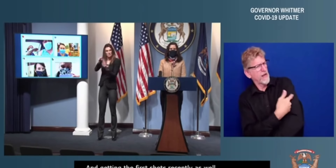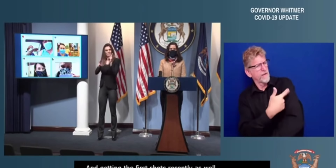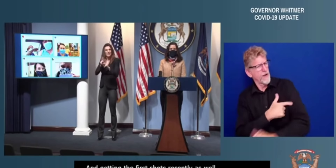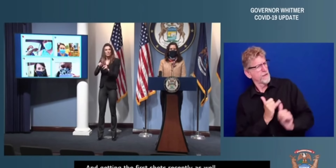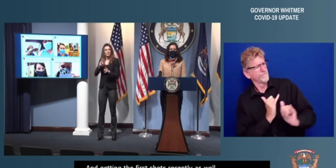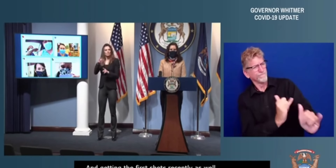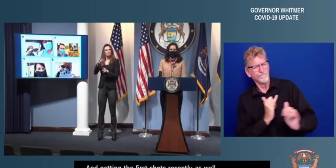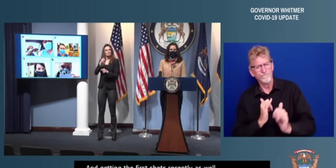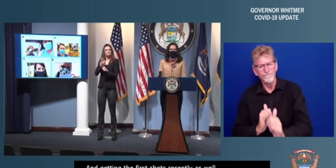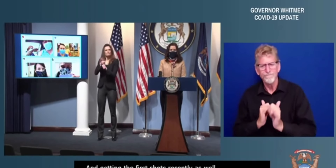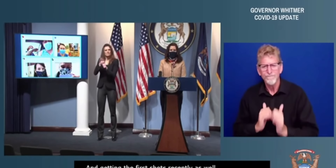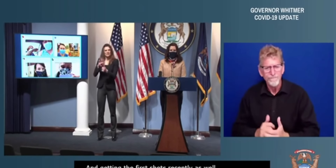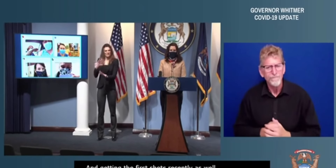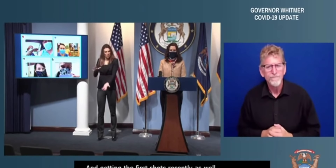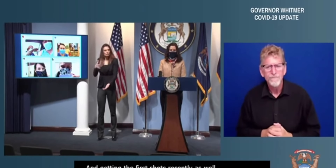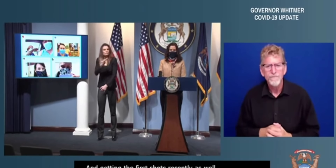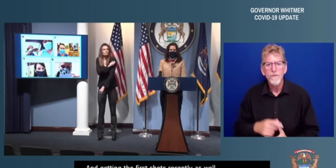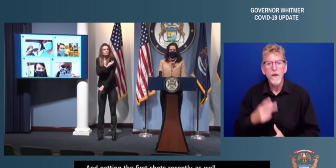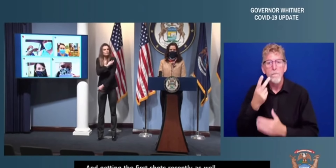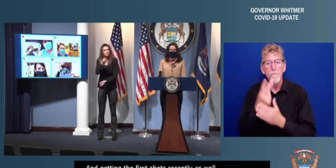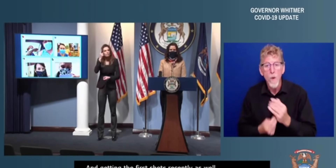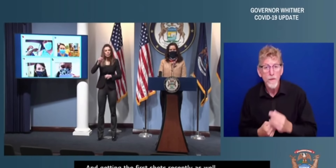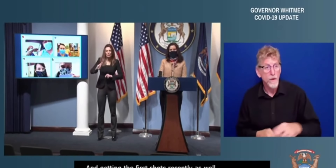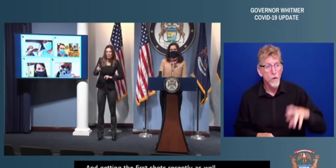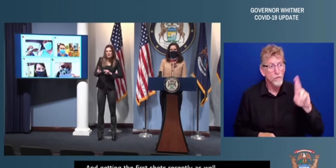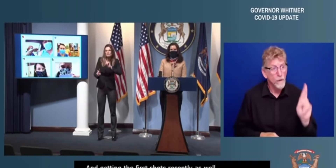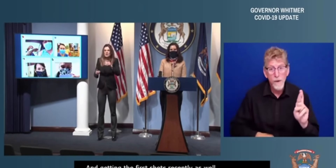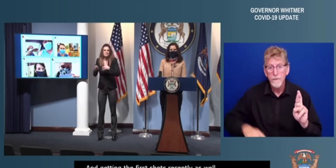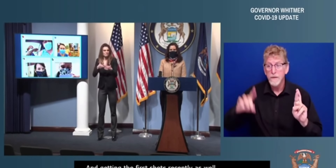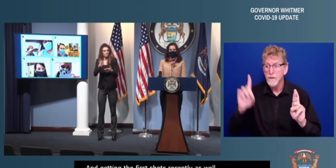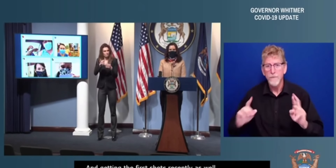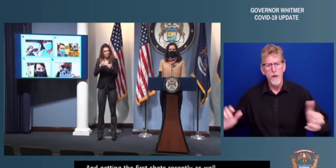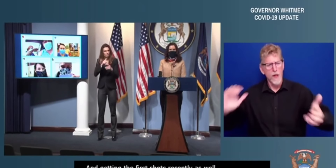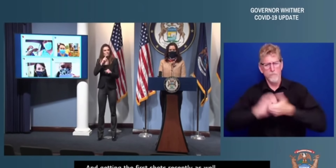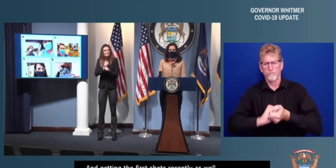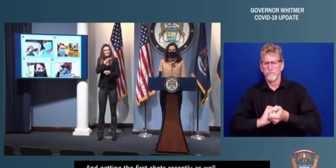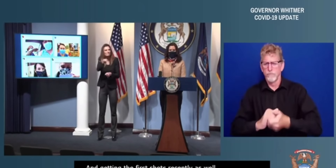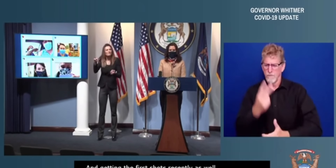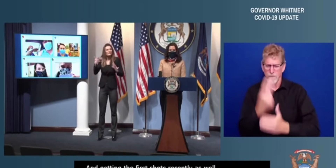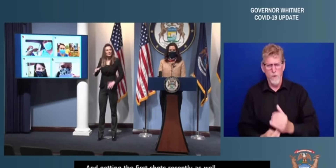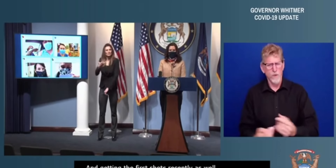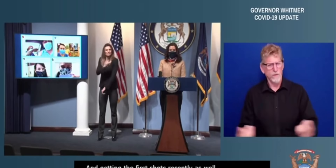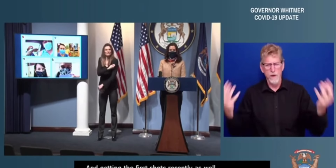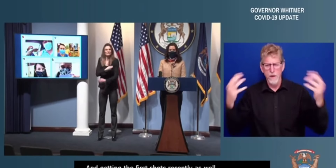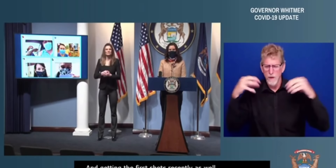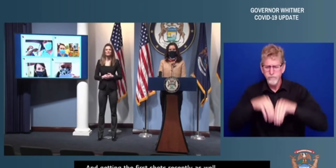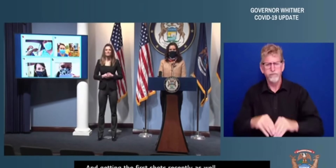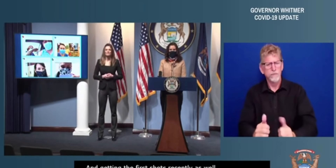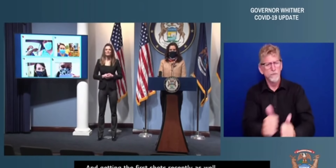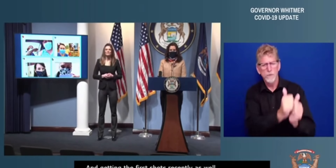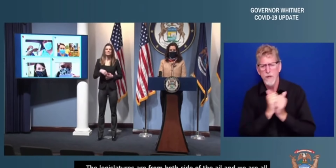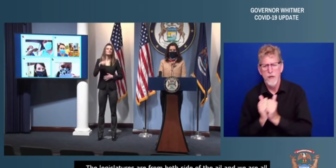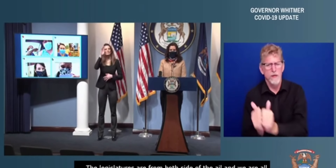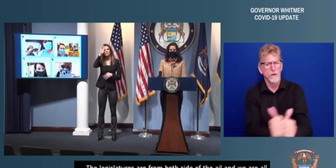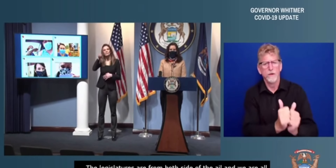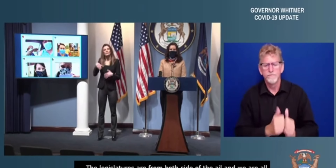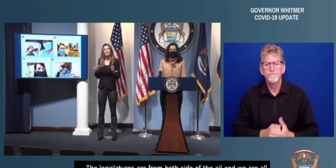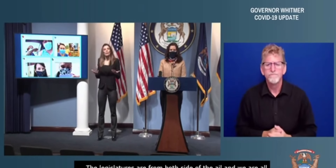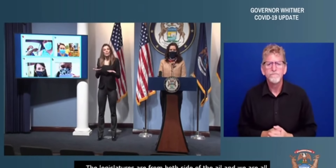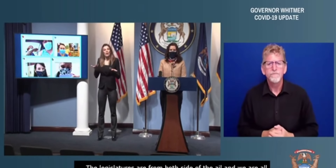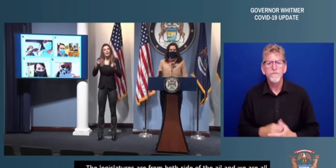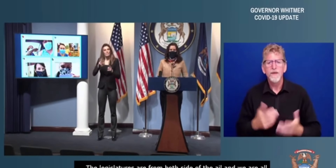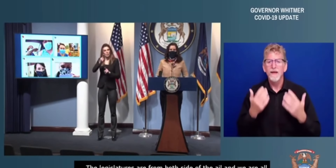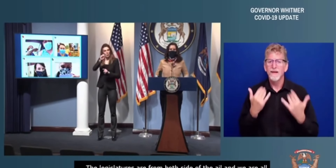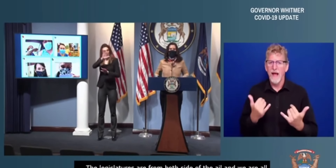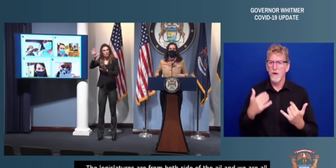and I think that's important for us to know we're all in this together. Almost 175 million doses of the safe, effective COVID vaccines